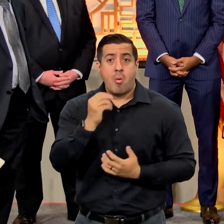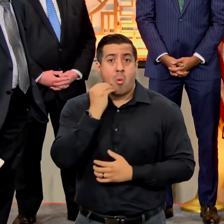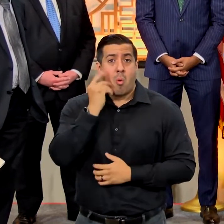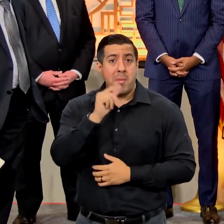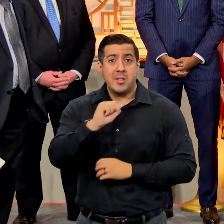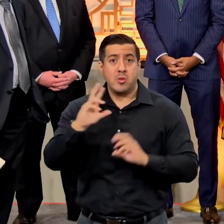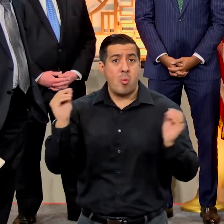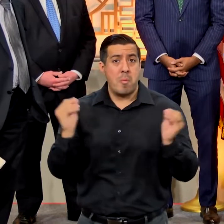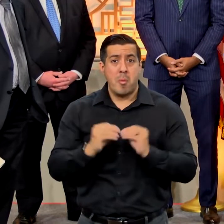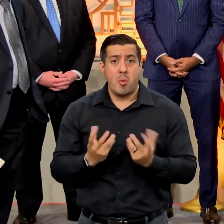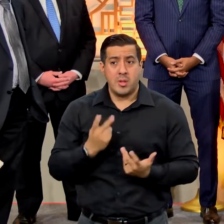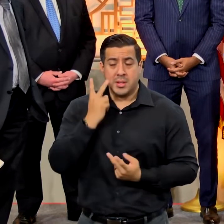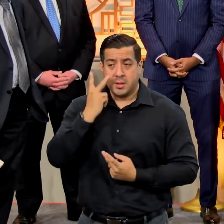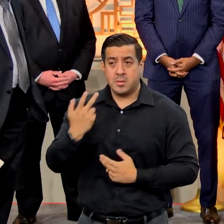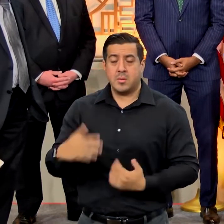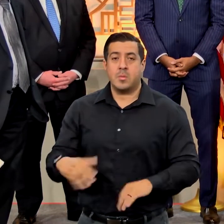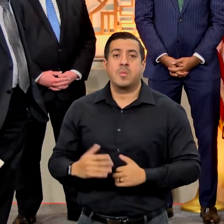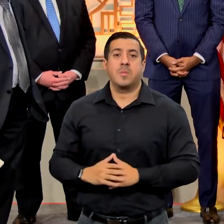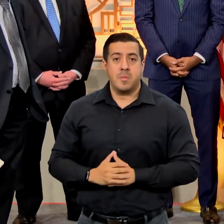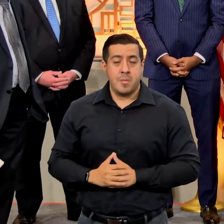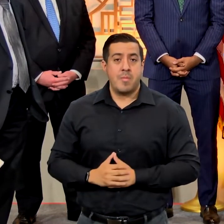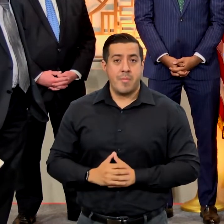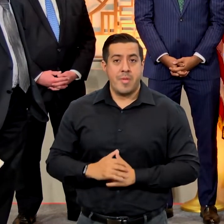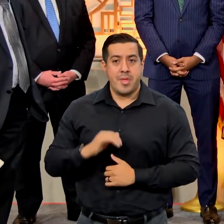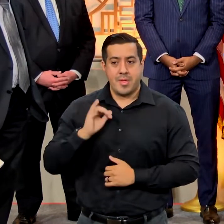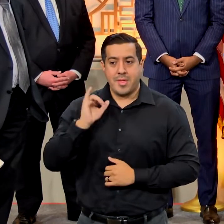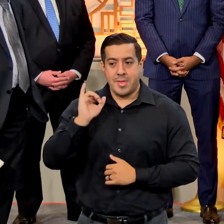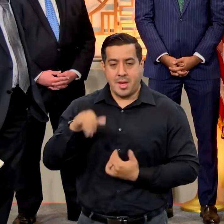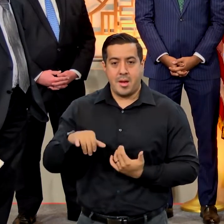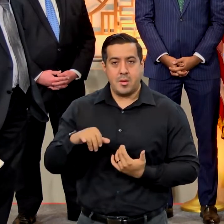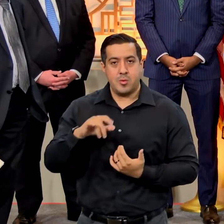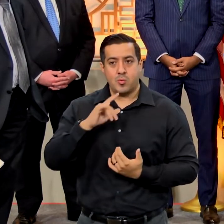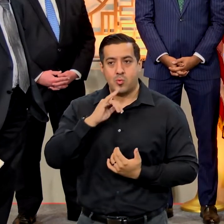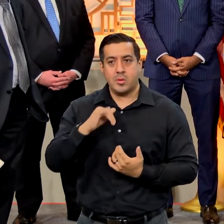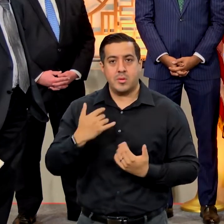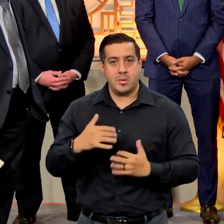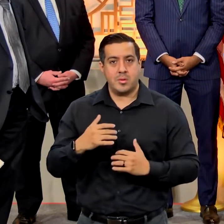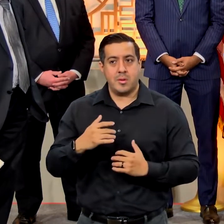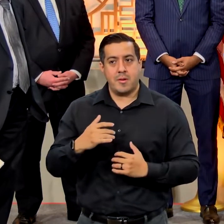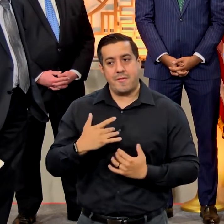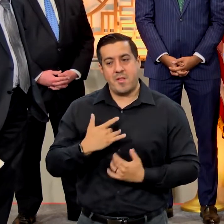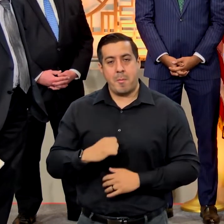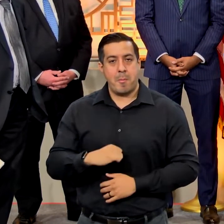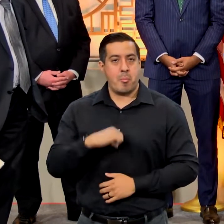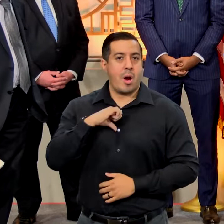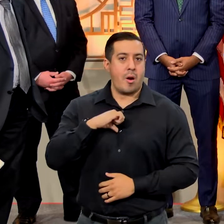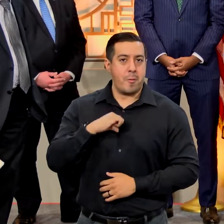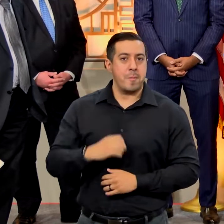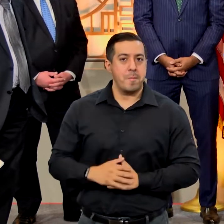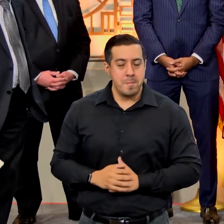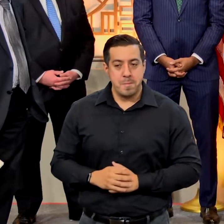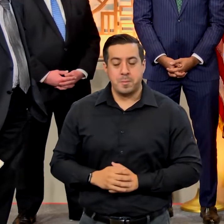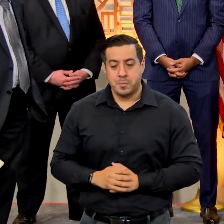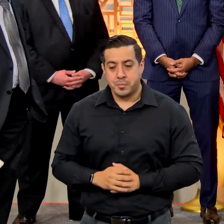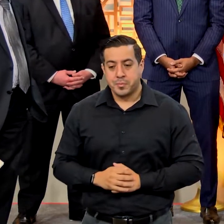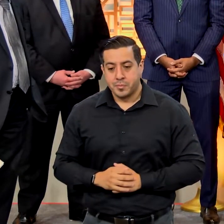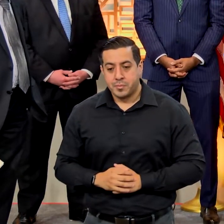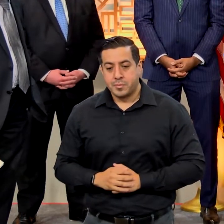Mayor. That is something to be proud of. And I